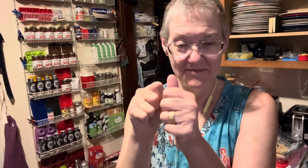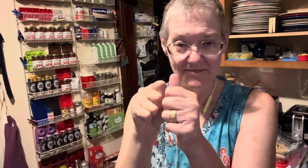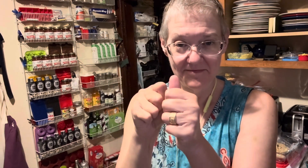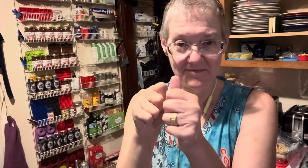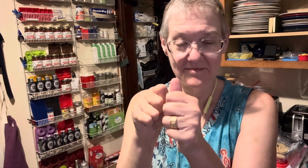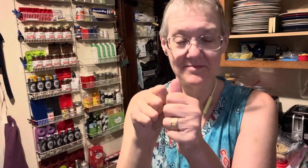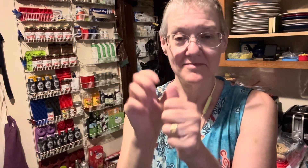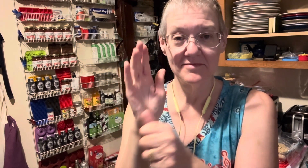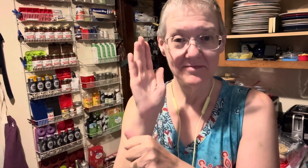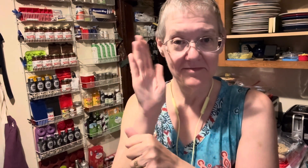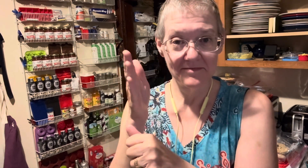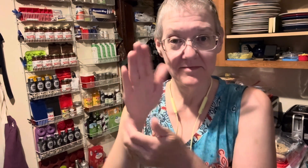carbs each.